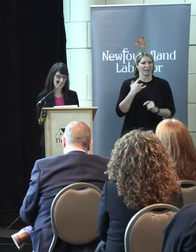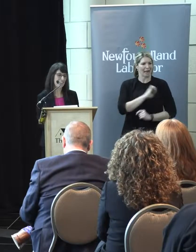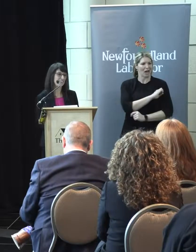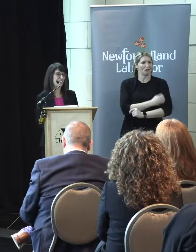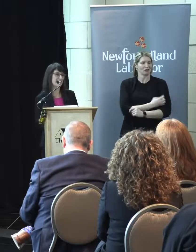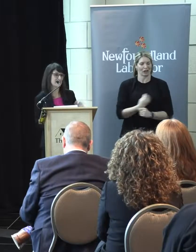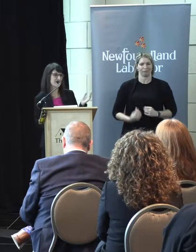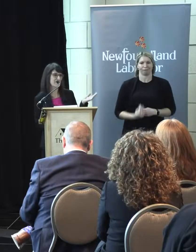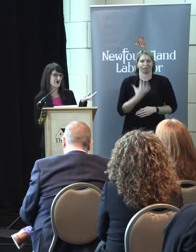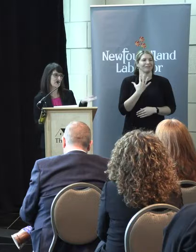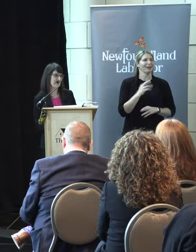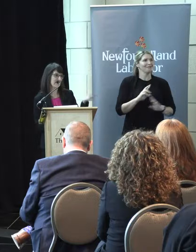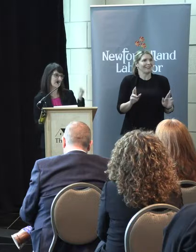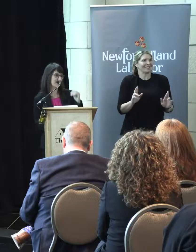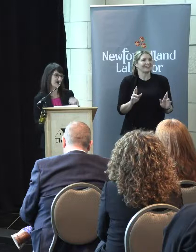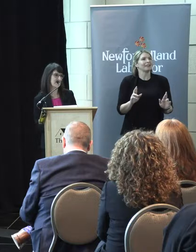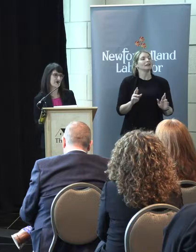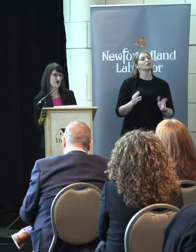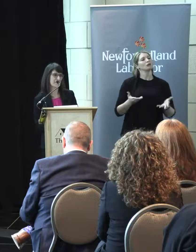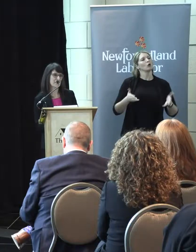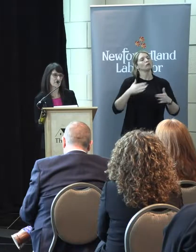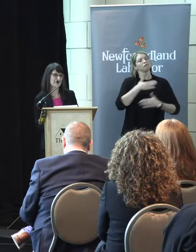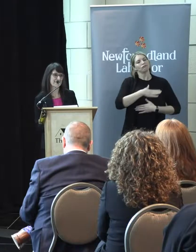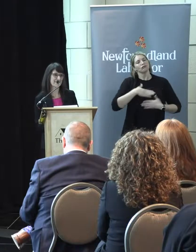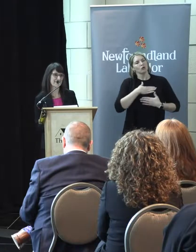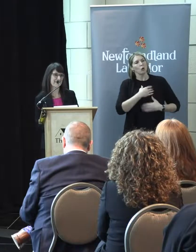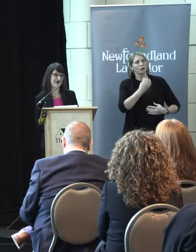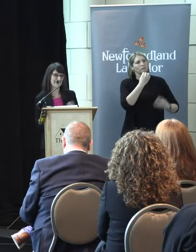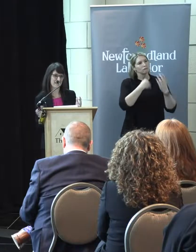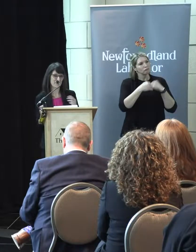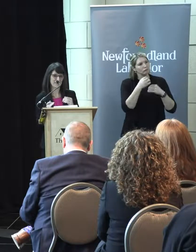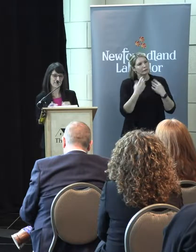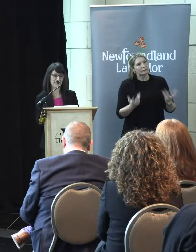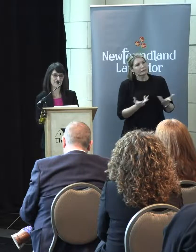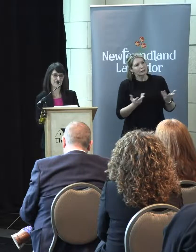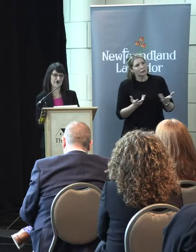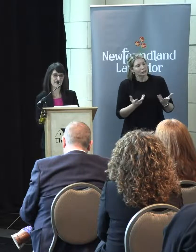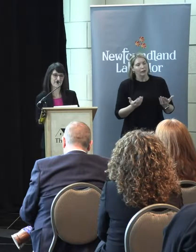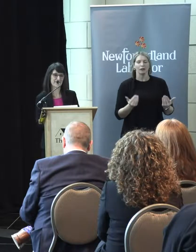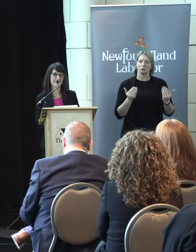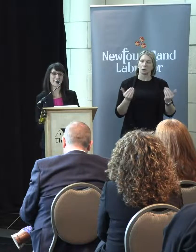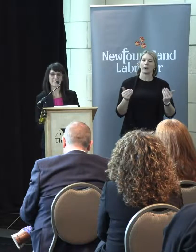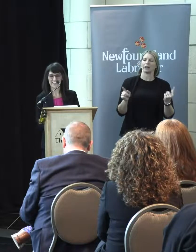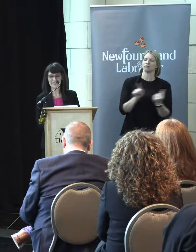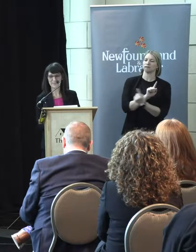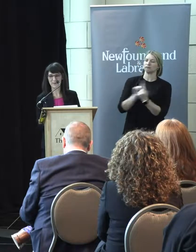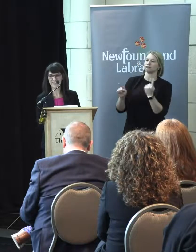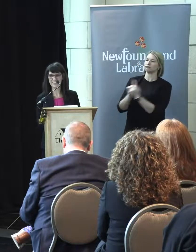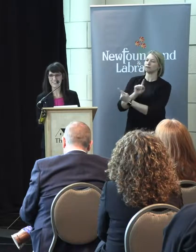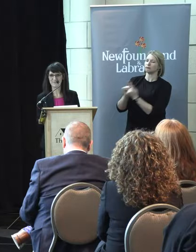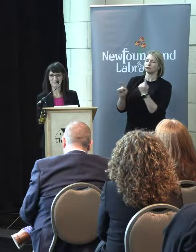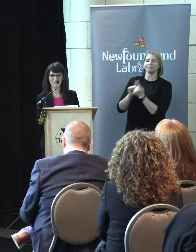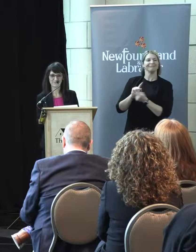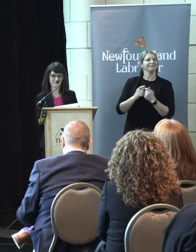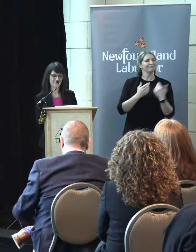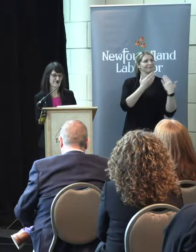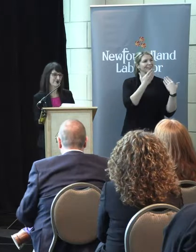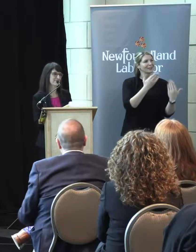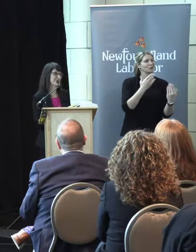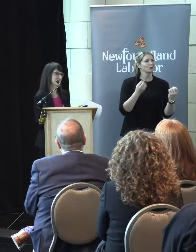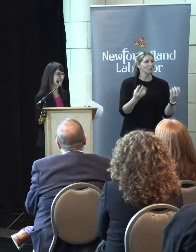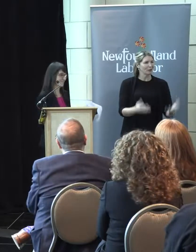being here, and I invite you to enjoy the refreshments here today and network with our colleagues. Thank you so much.